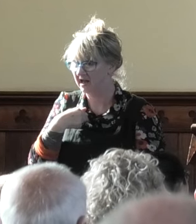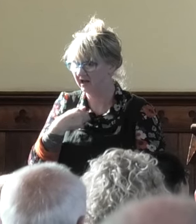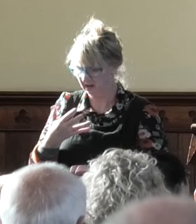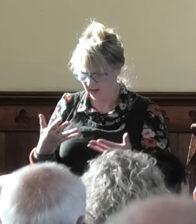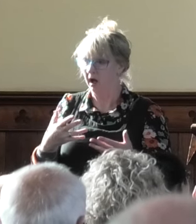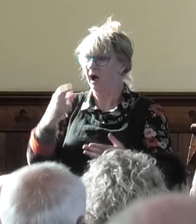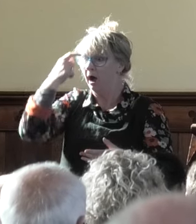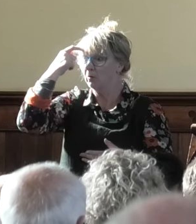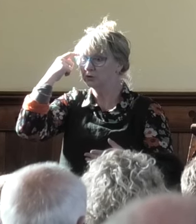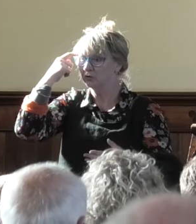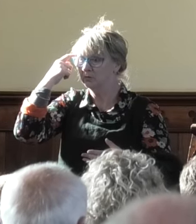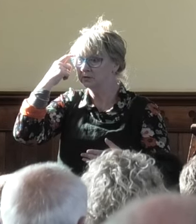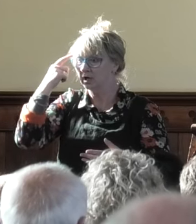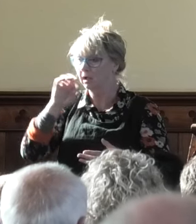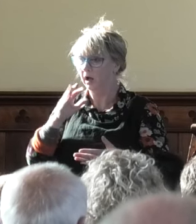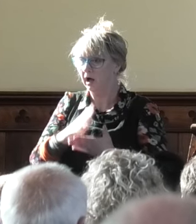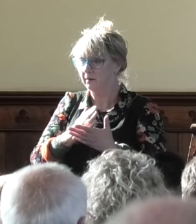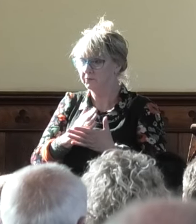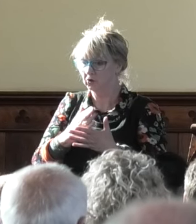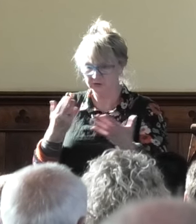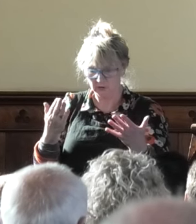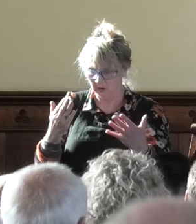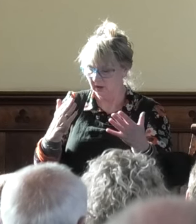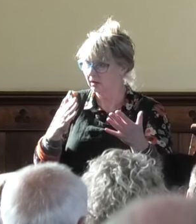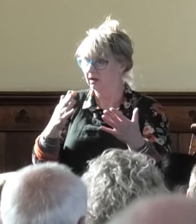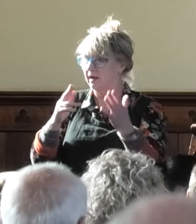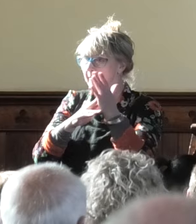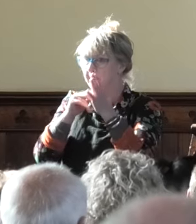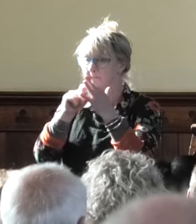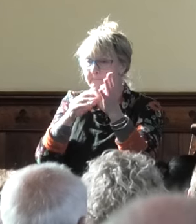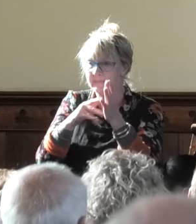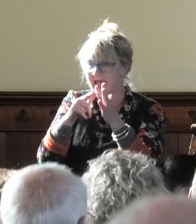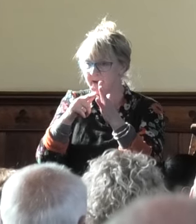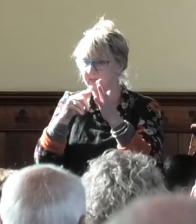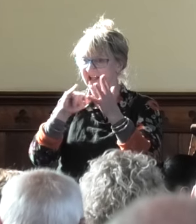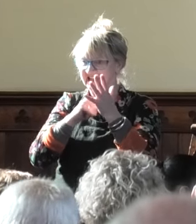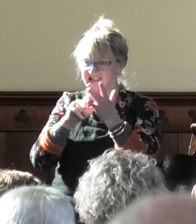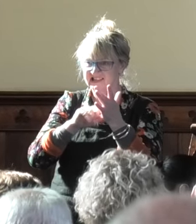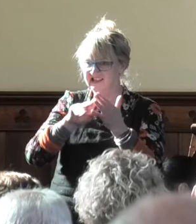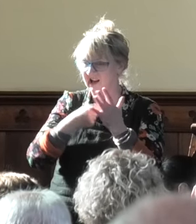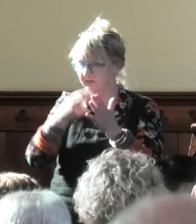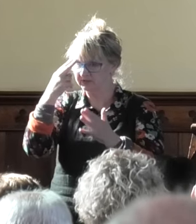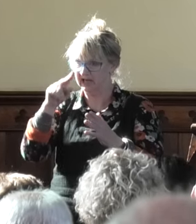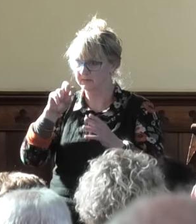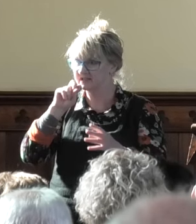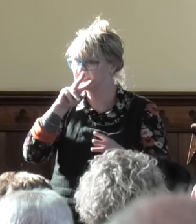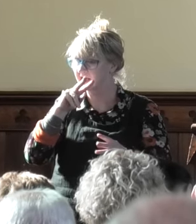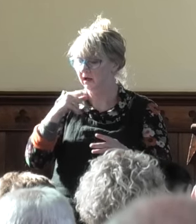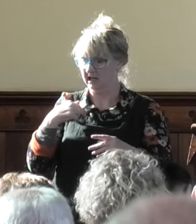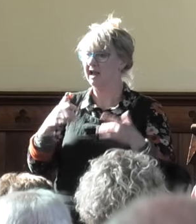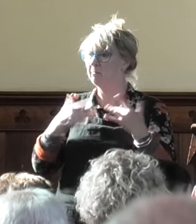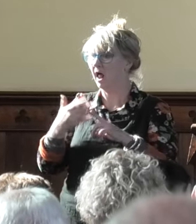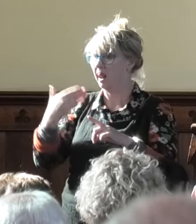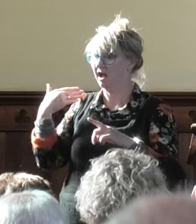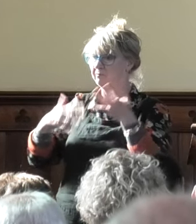I was so traumatised, I'm not sure that the snake was called Madam Slither, but we'll go with that today. Now, in a previous life,